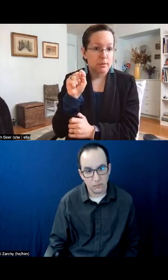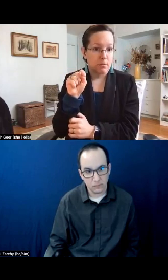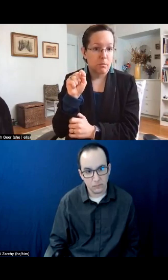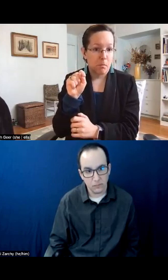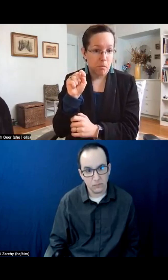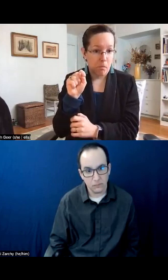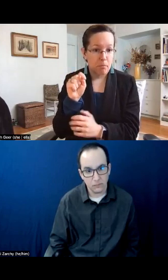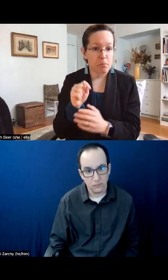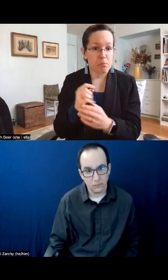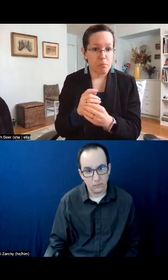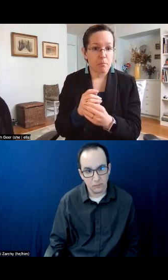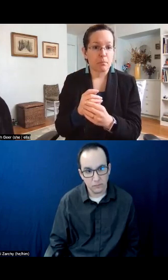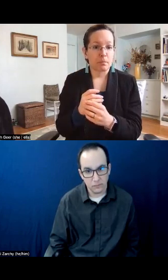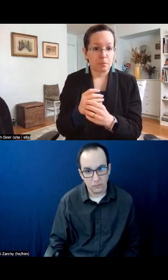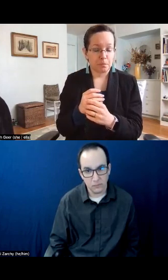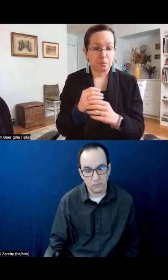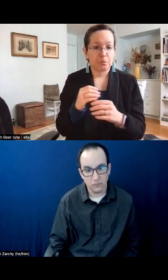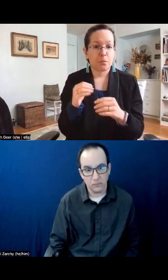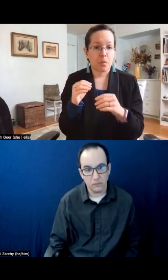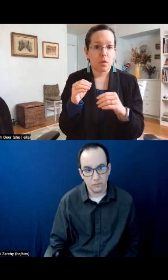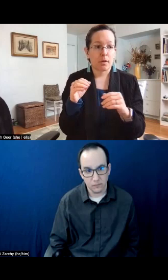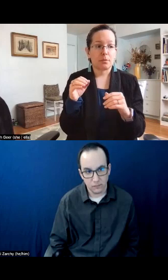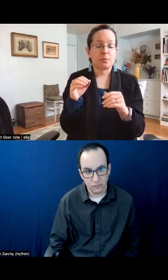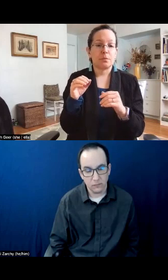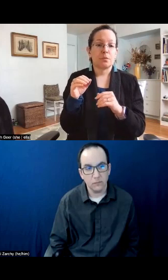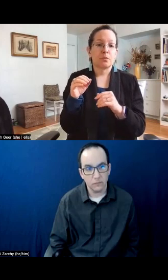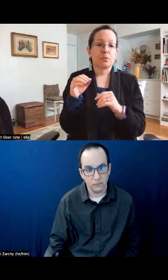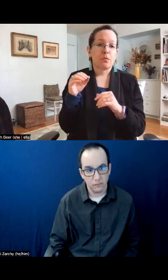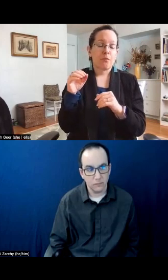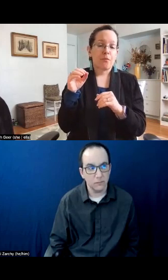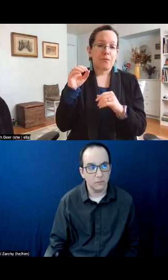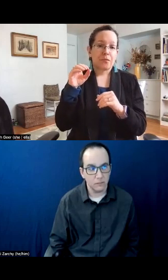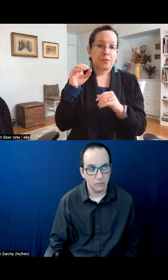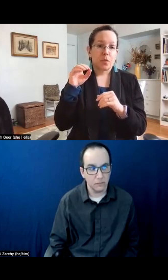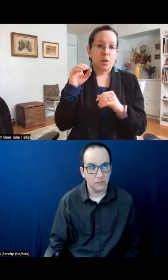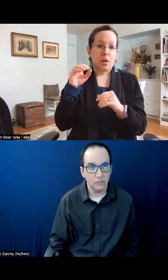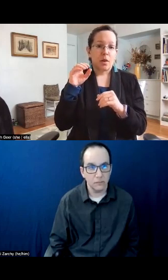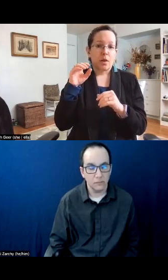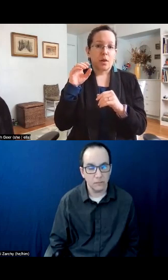So orientation tells us the subject and the object of the word.